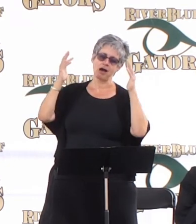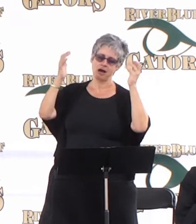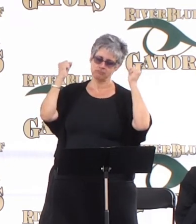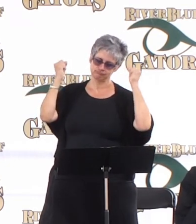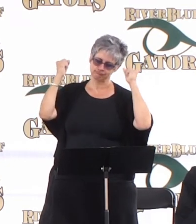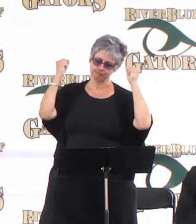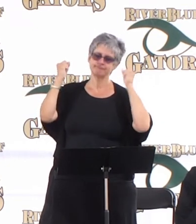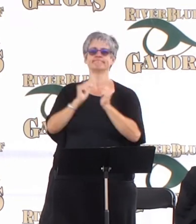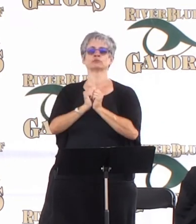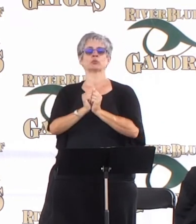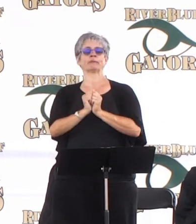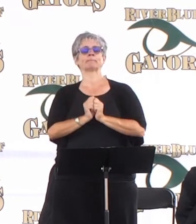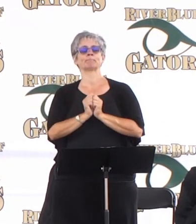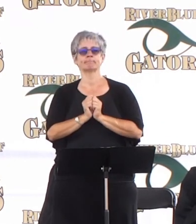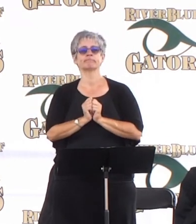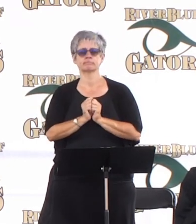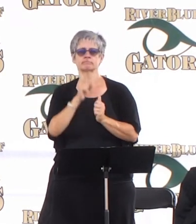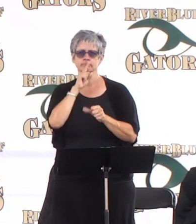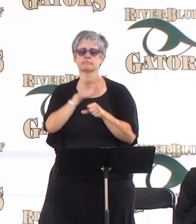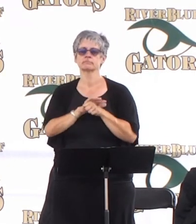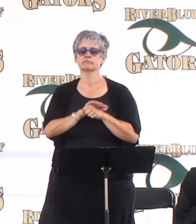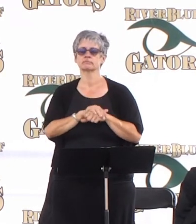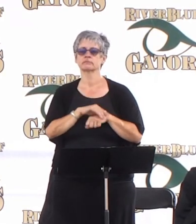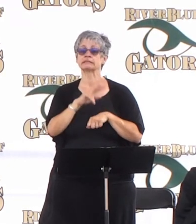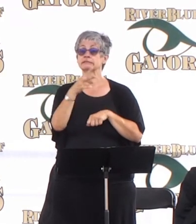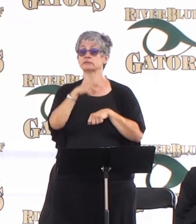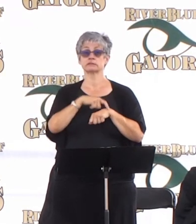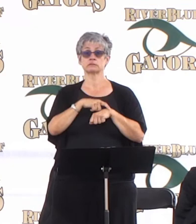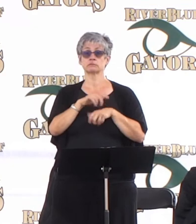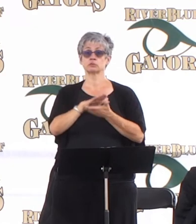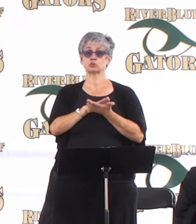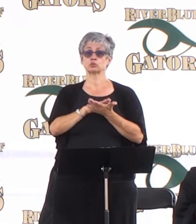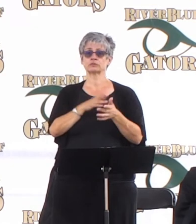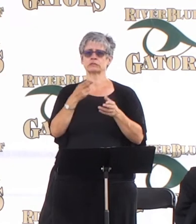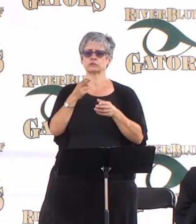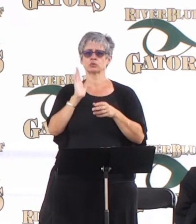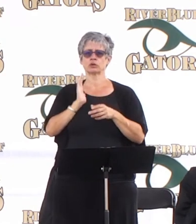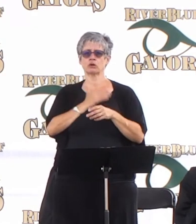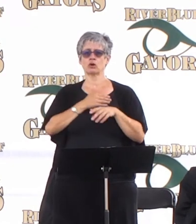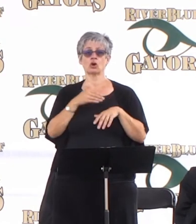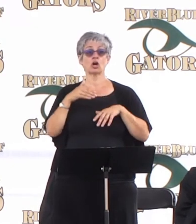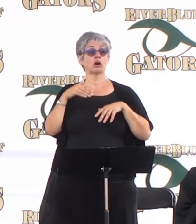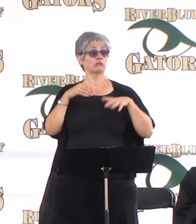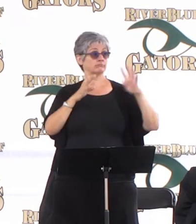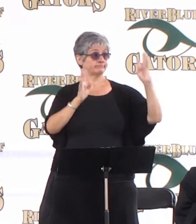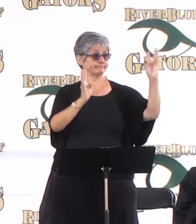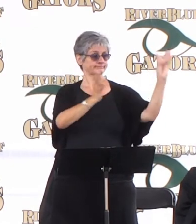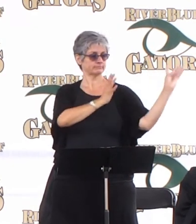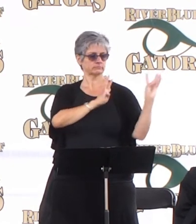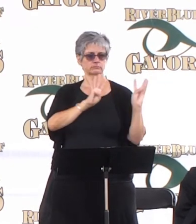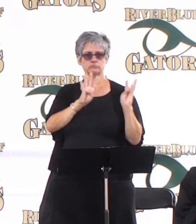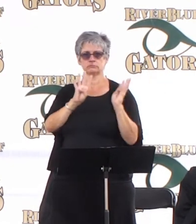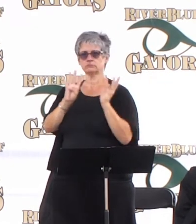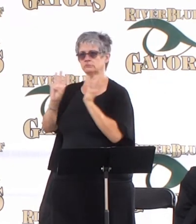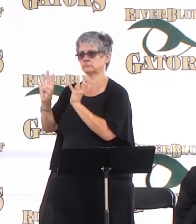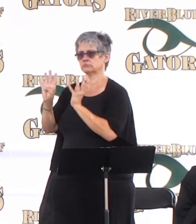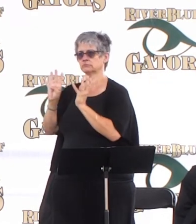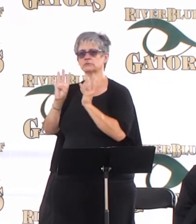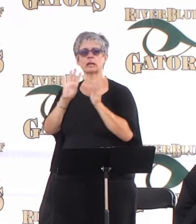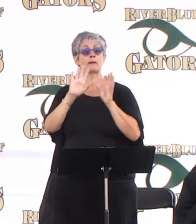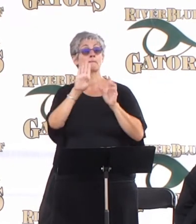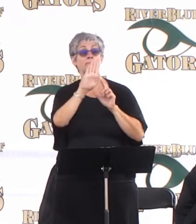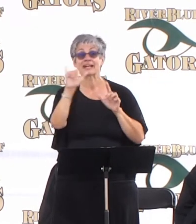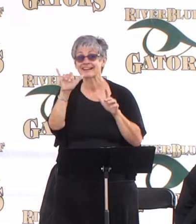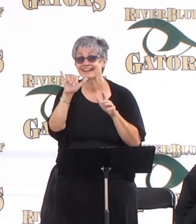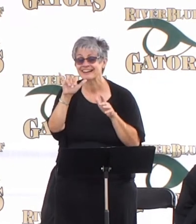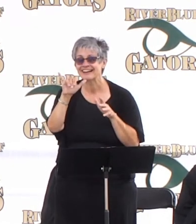together. Today, for the second time in our school's history, our graduates will process toward the stage escorted by their senior crews who have